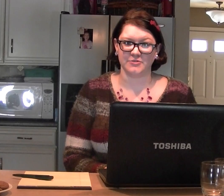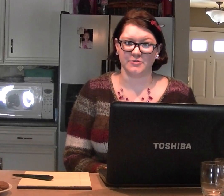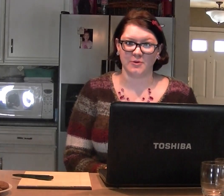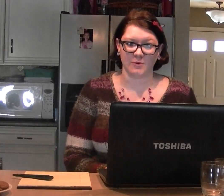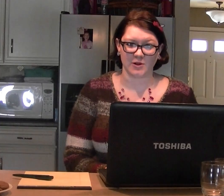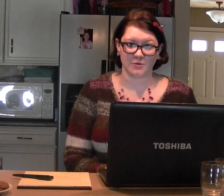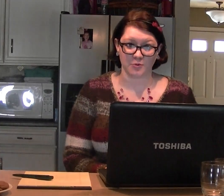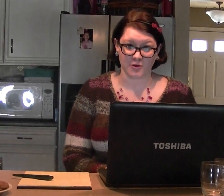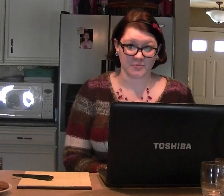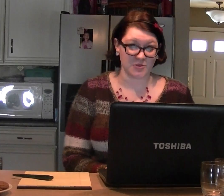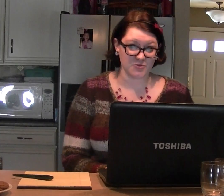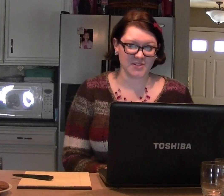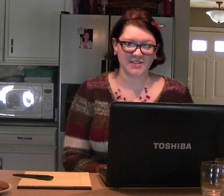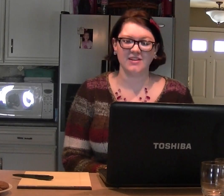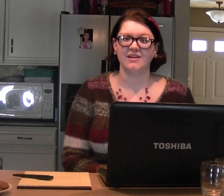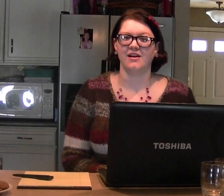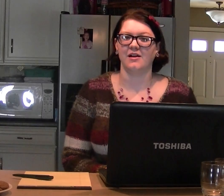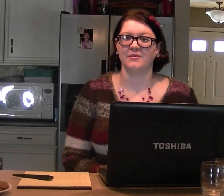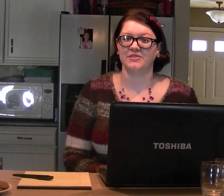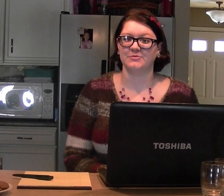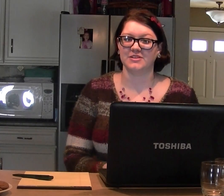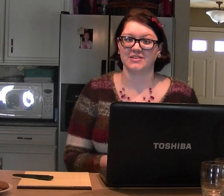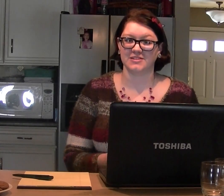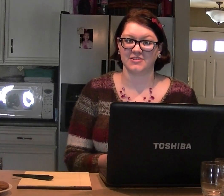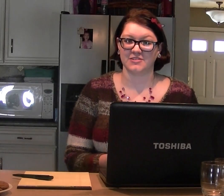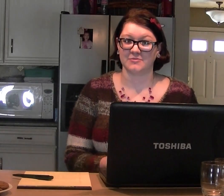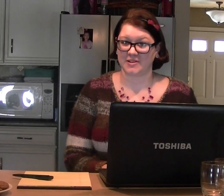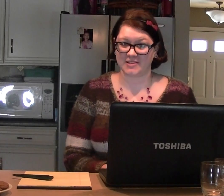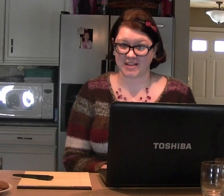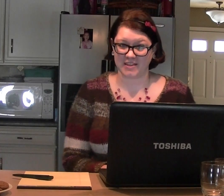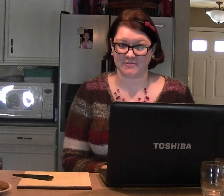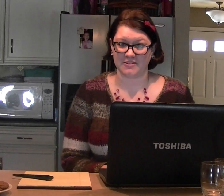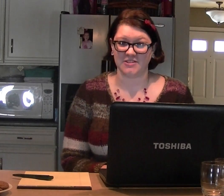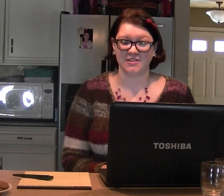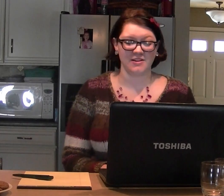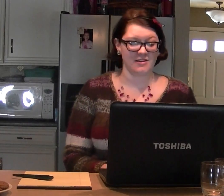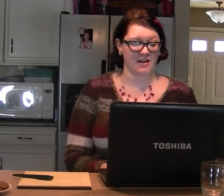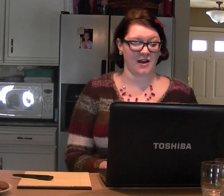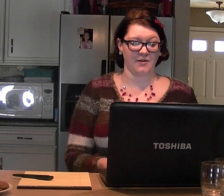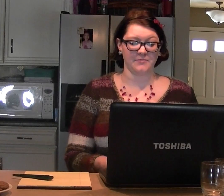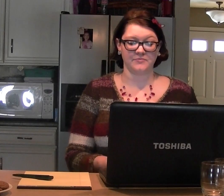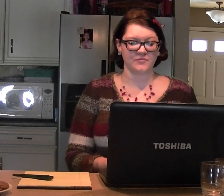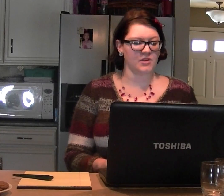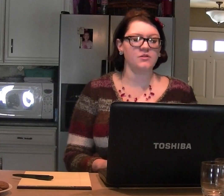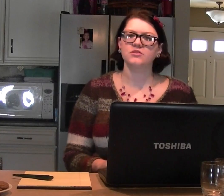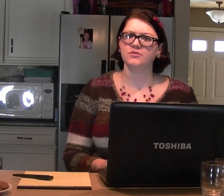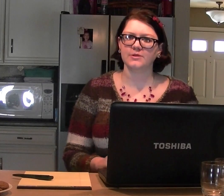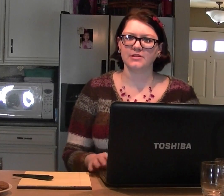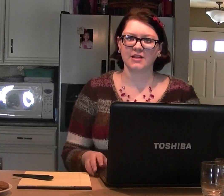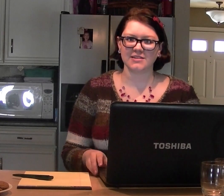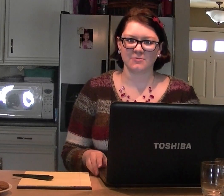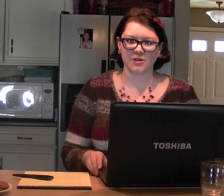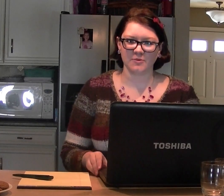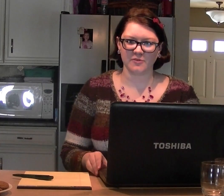you were born mute, and you would like to learn American Sign Language. Do you want a glass of water before we